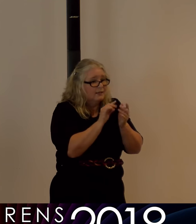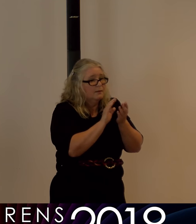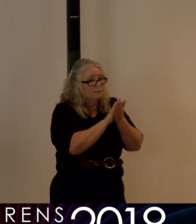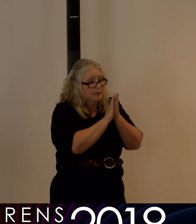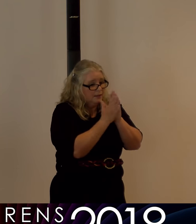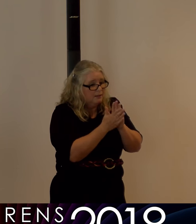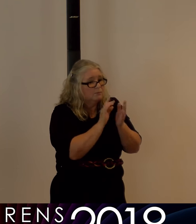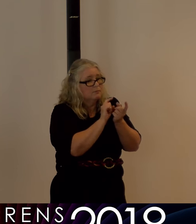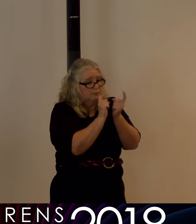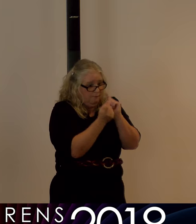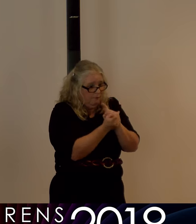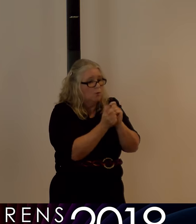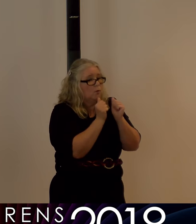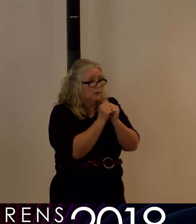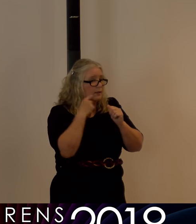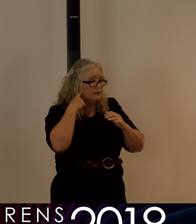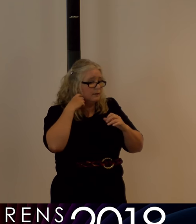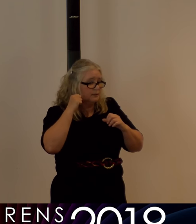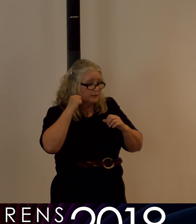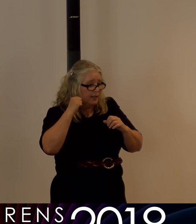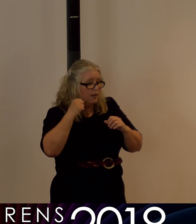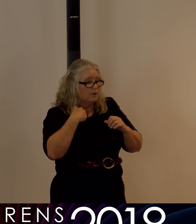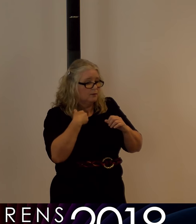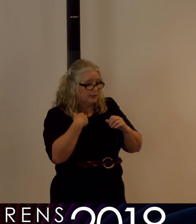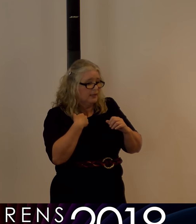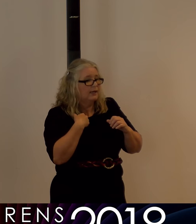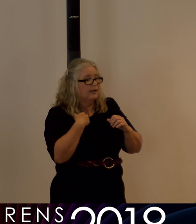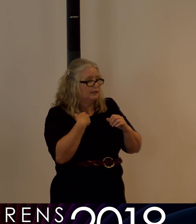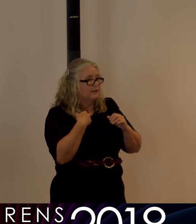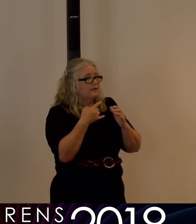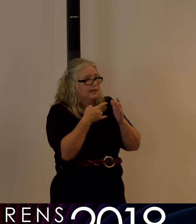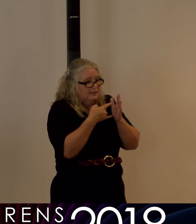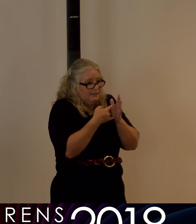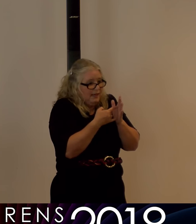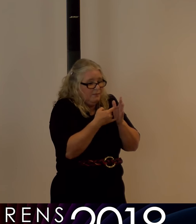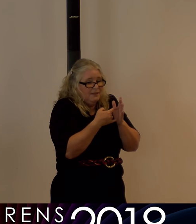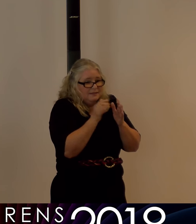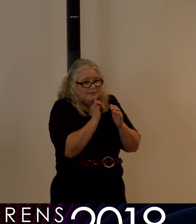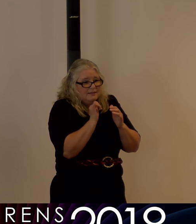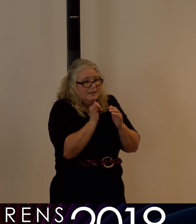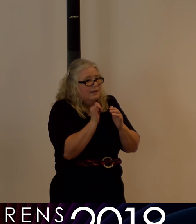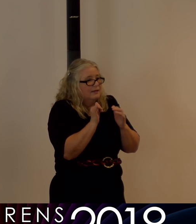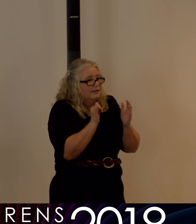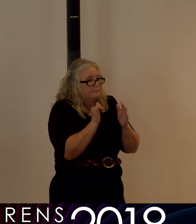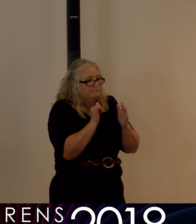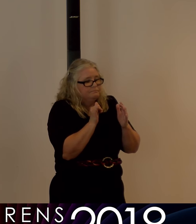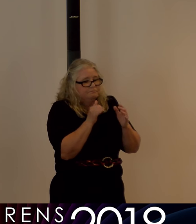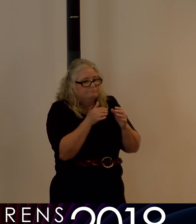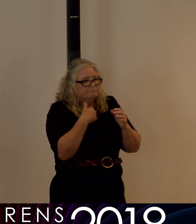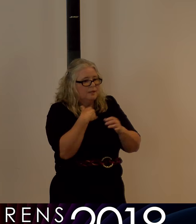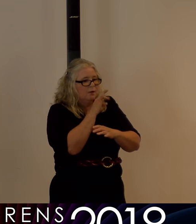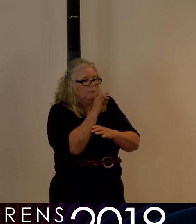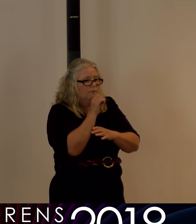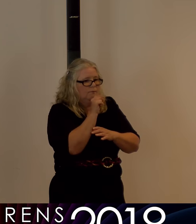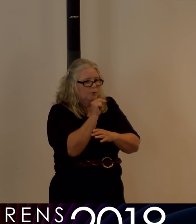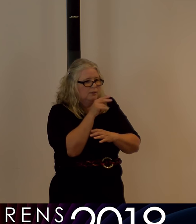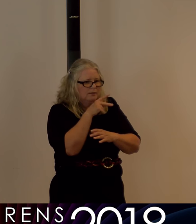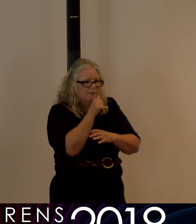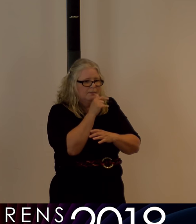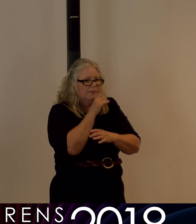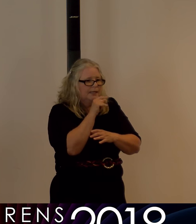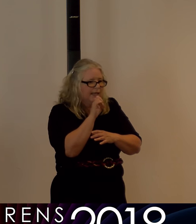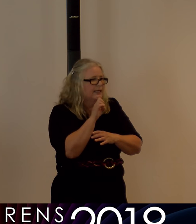sound get converted into a wave form. So that stapes is like a foot plate on a horse stirrup, and